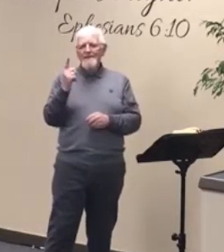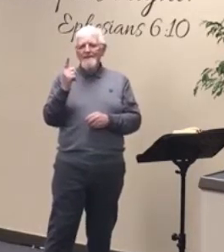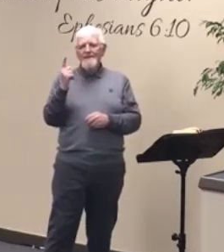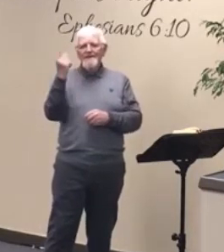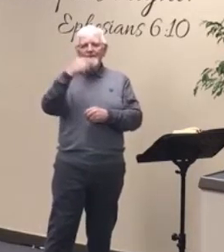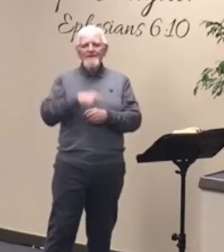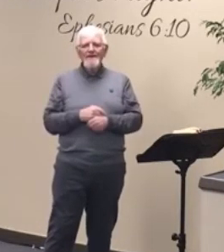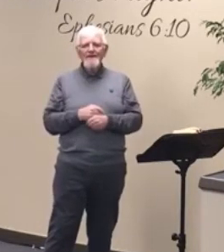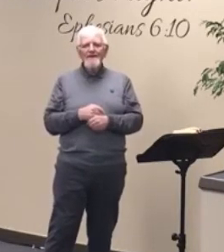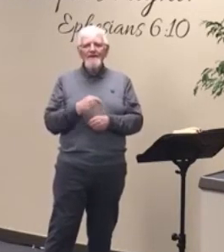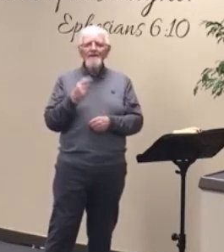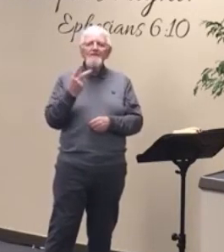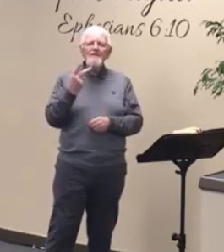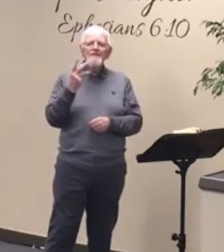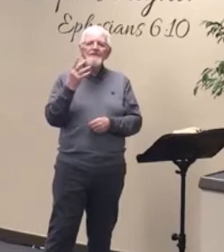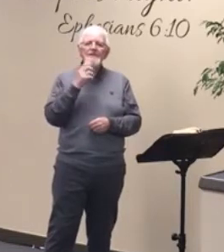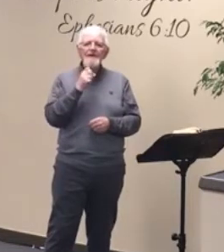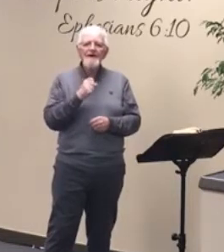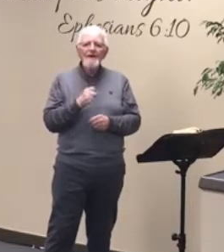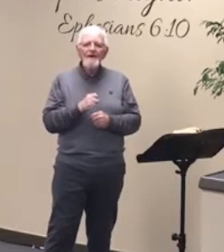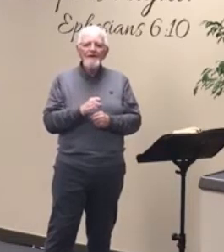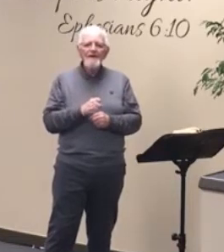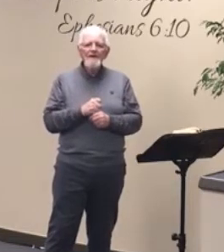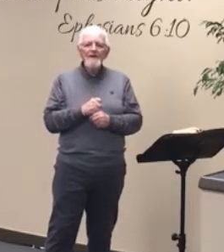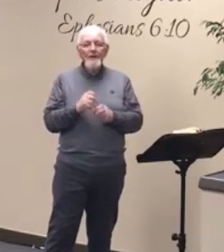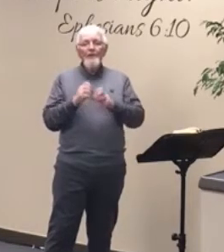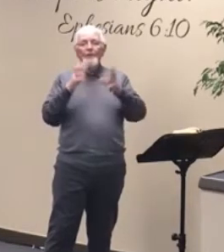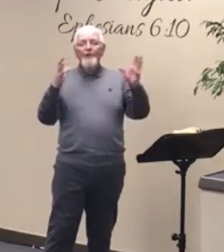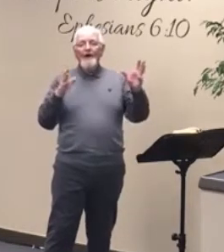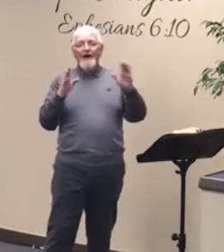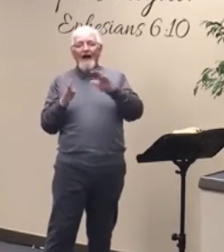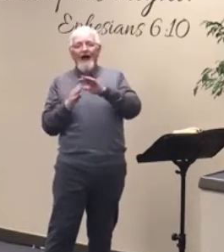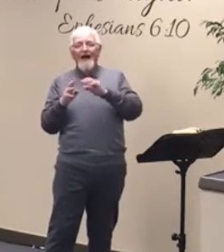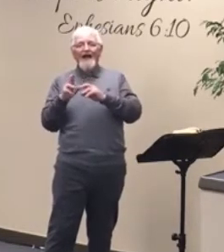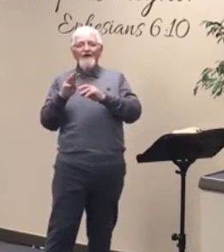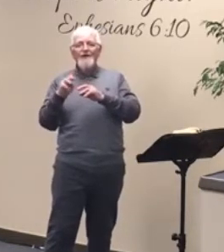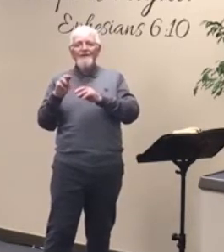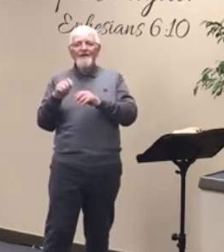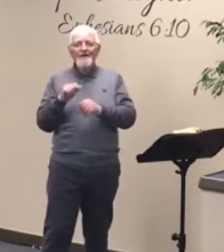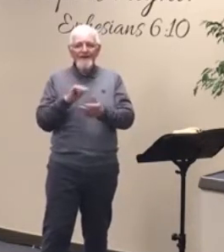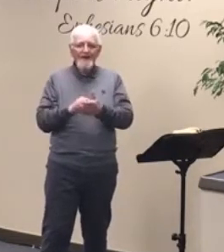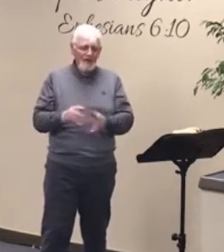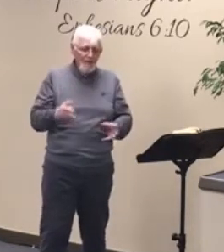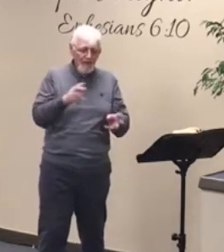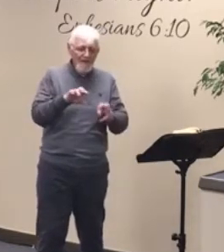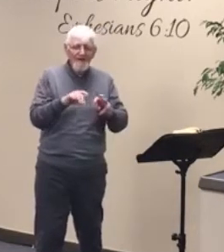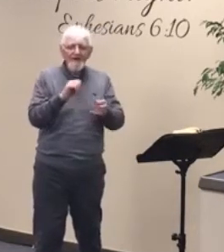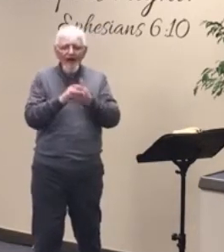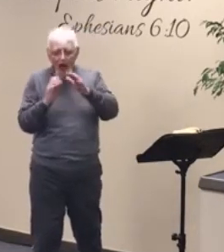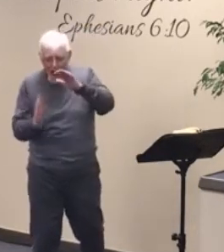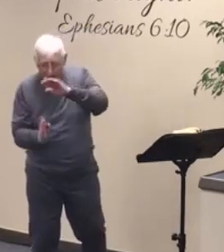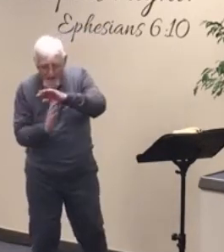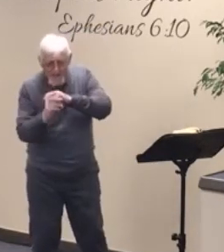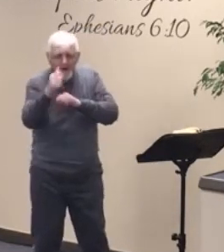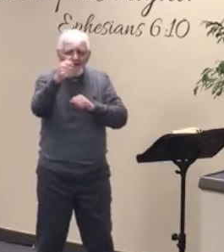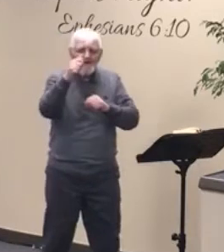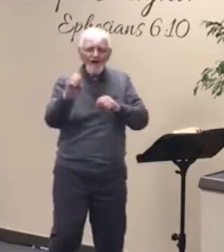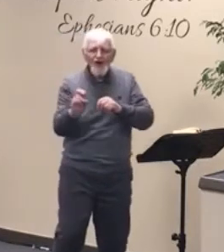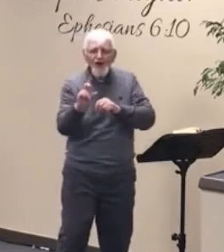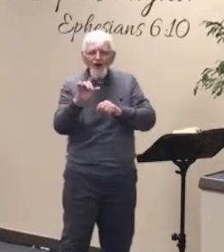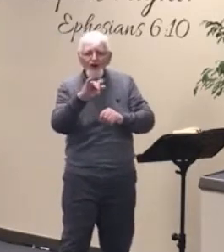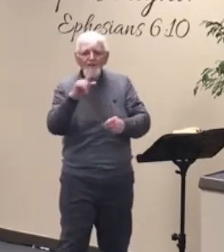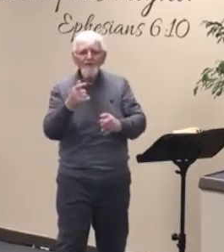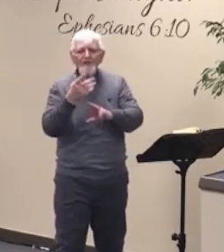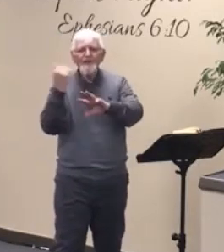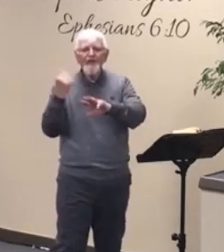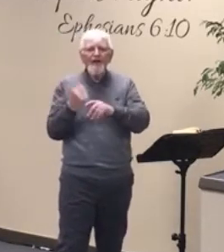only 3 or 4 or 5 years old, and he got the humility out of the way early on in life. Isn't that the way to go? Humble yourself early before it has to be this